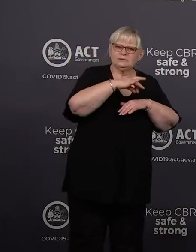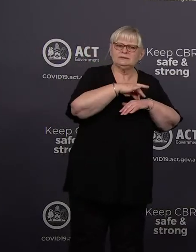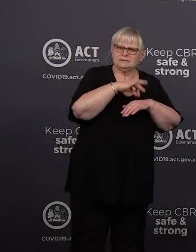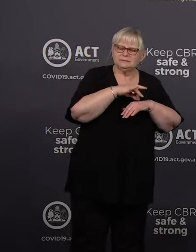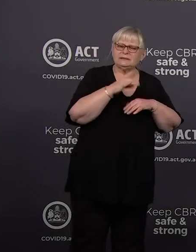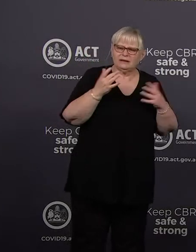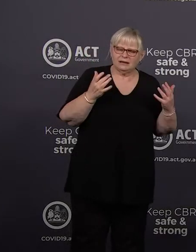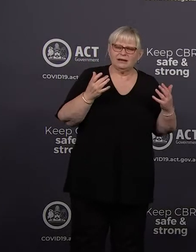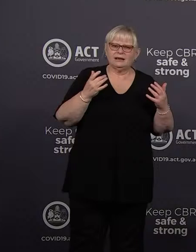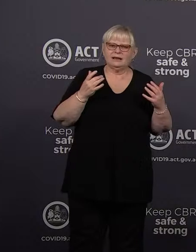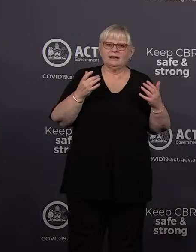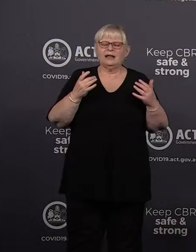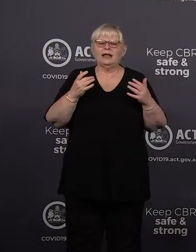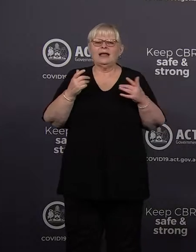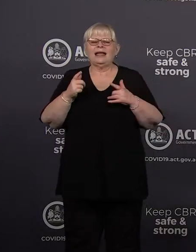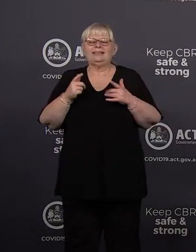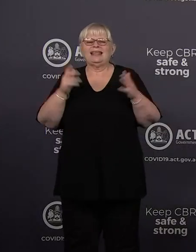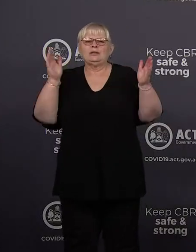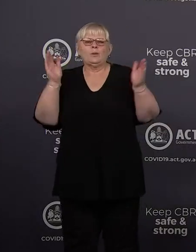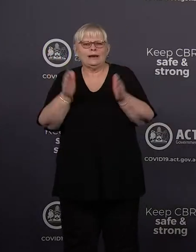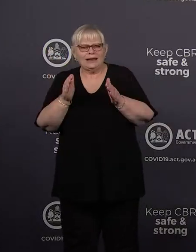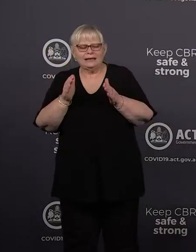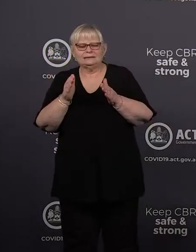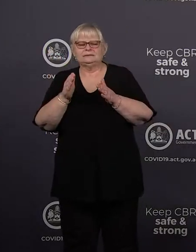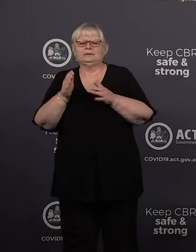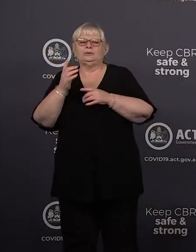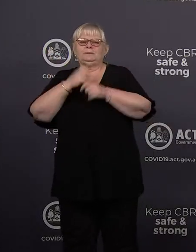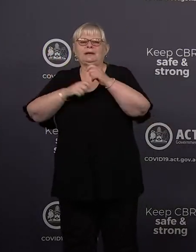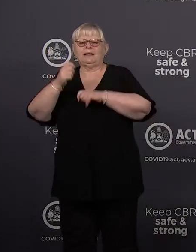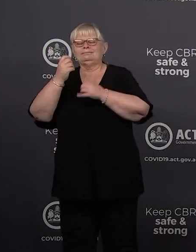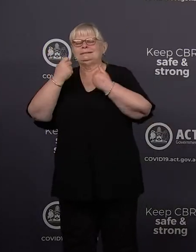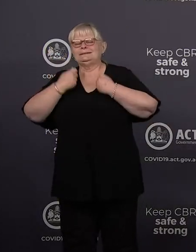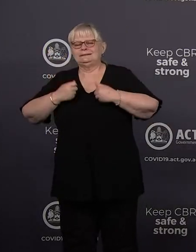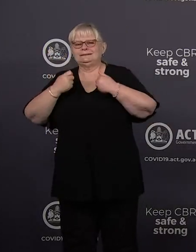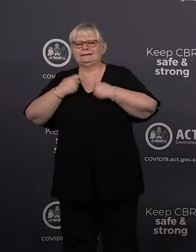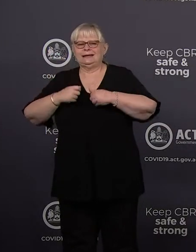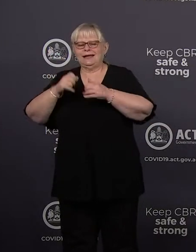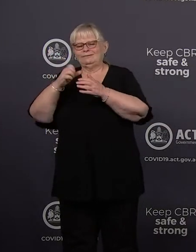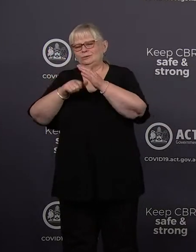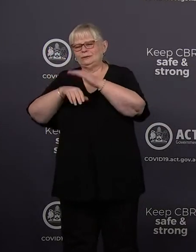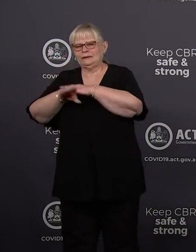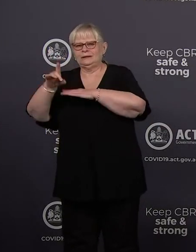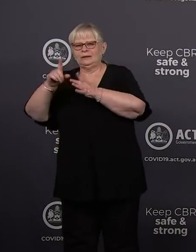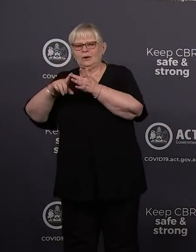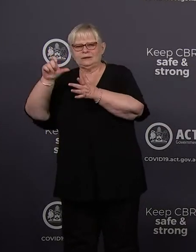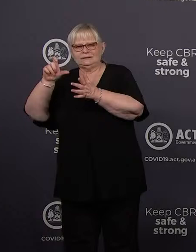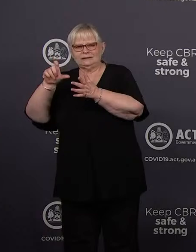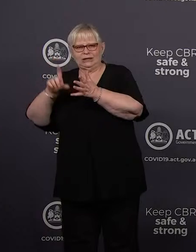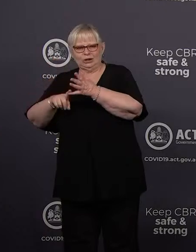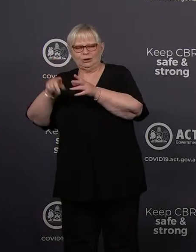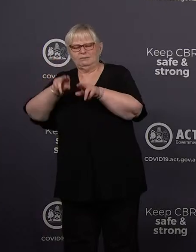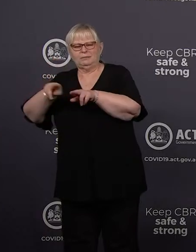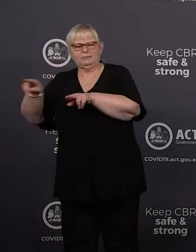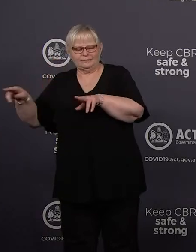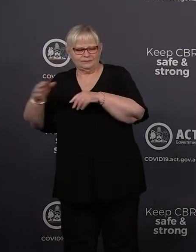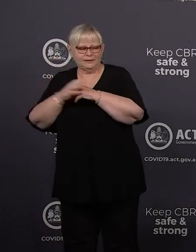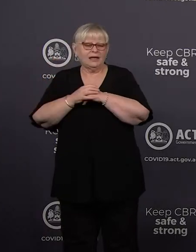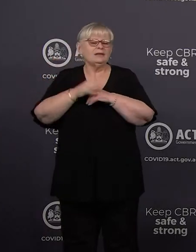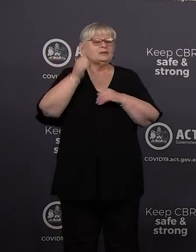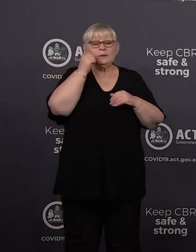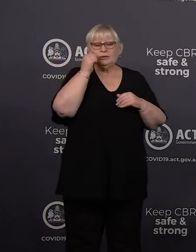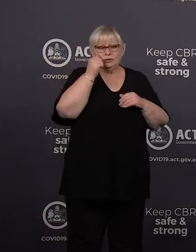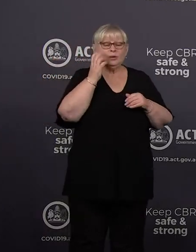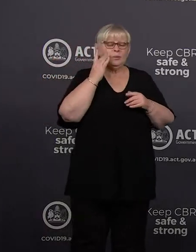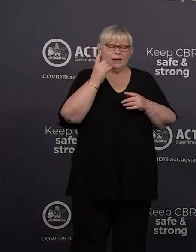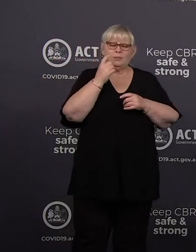then a much smaller proportion, of course, needing intensive care support. So it was always expected that once we started to see this